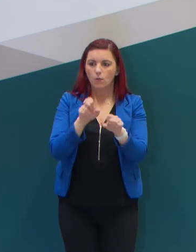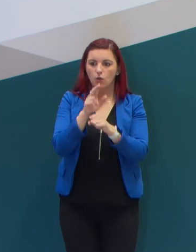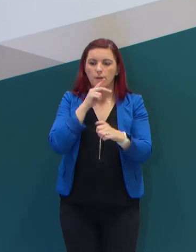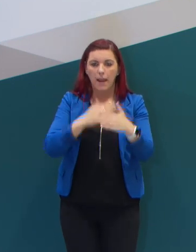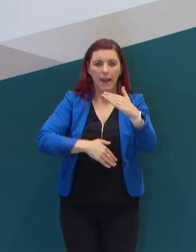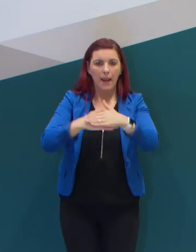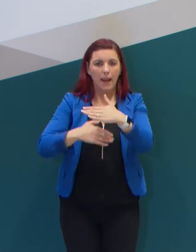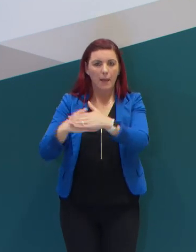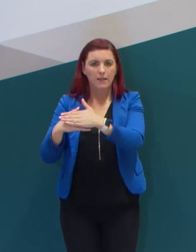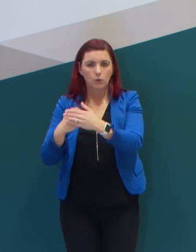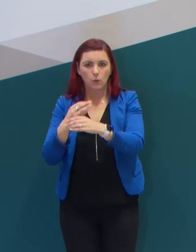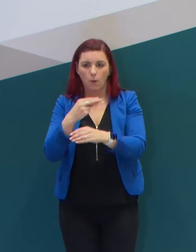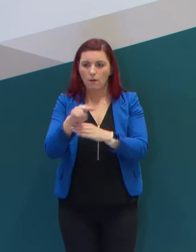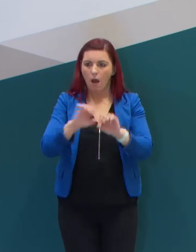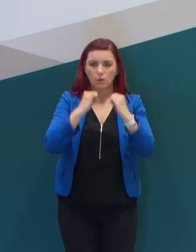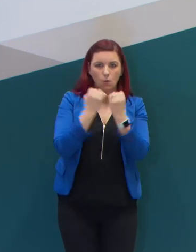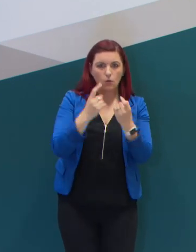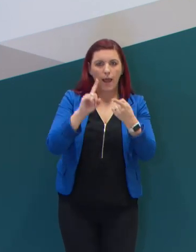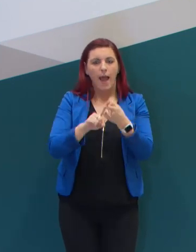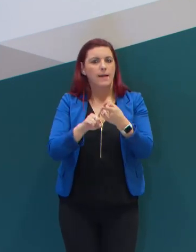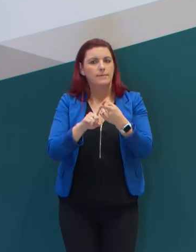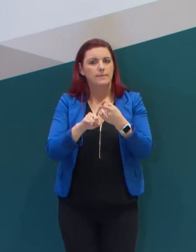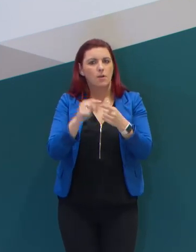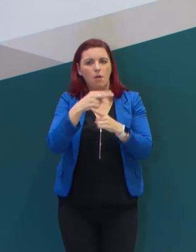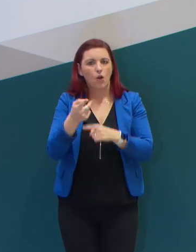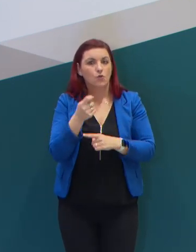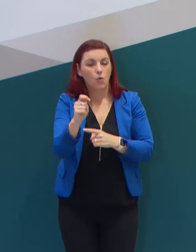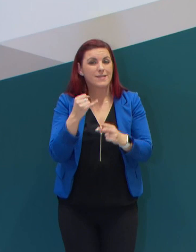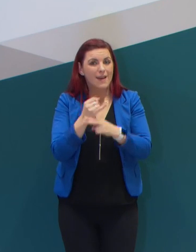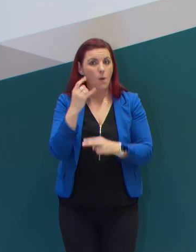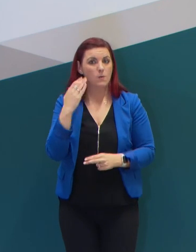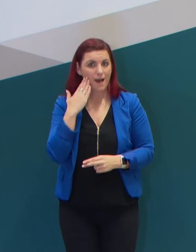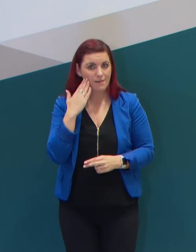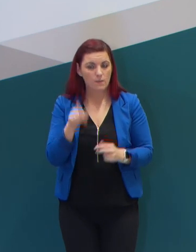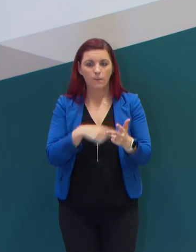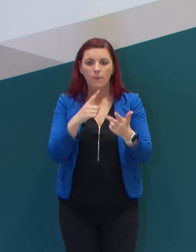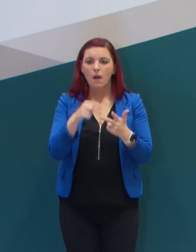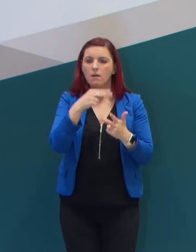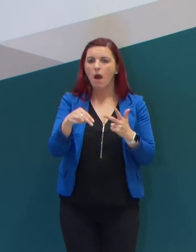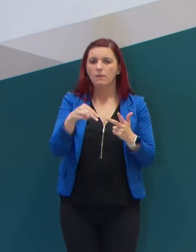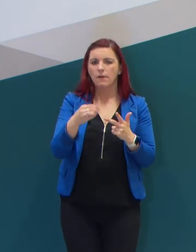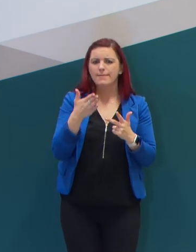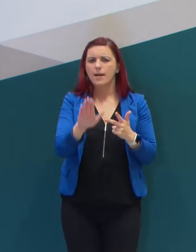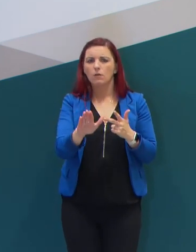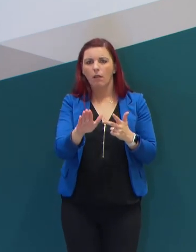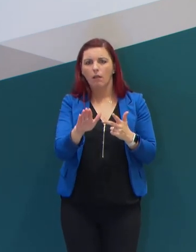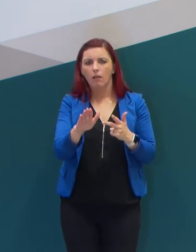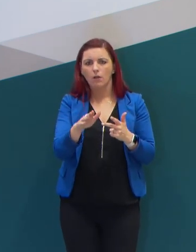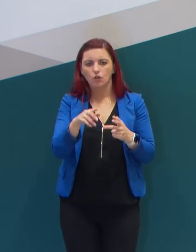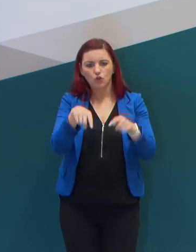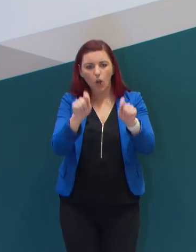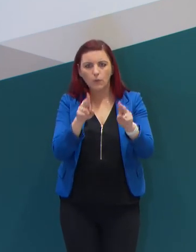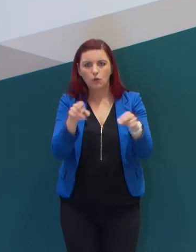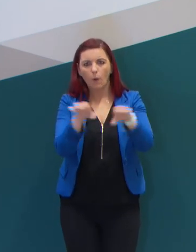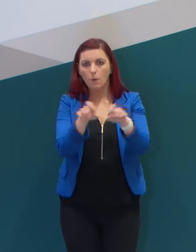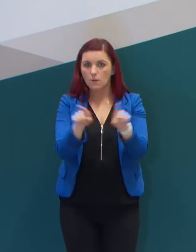essential, non-social and non-tourist reasons. That all non-essential retail outlets would close to members of the public, and all other